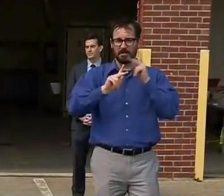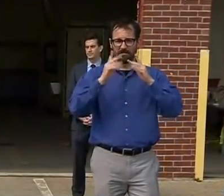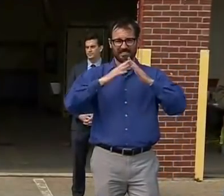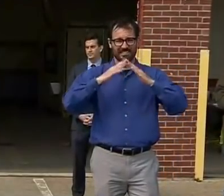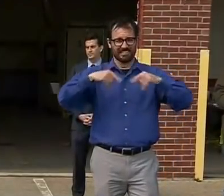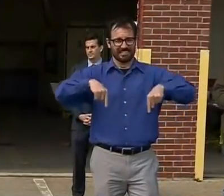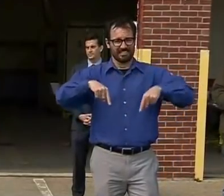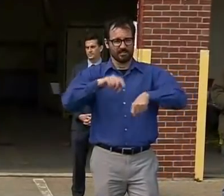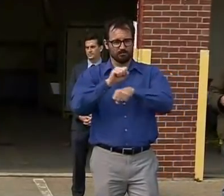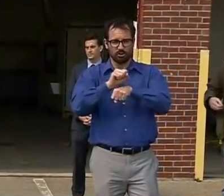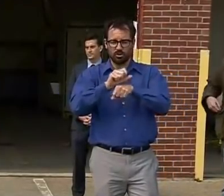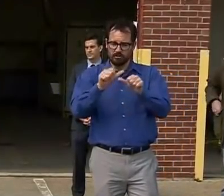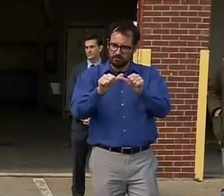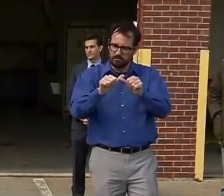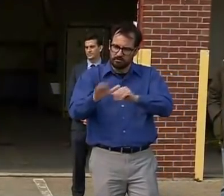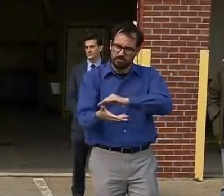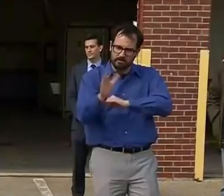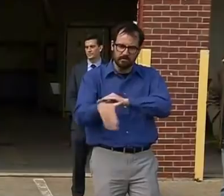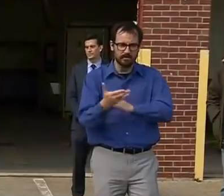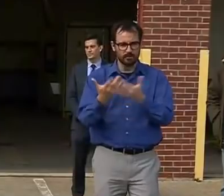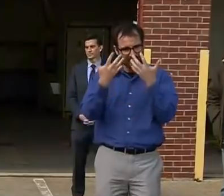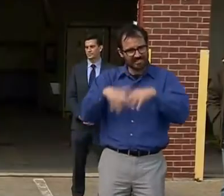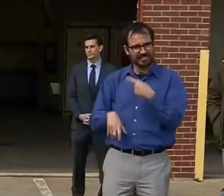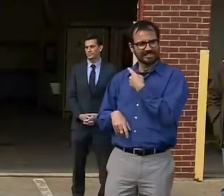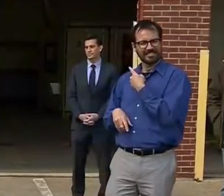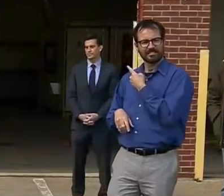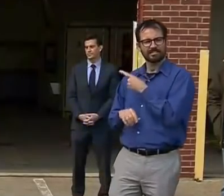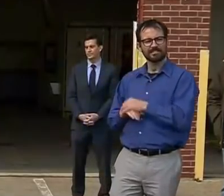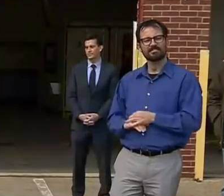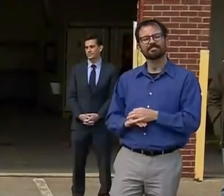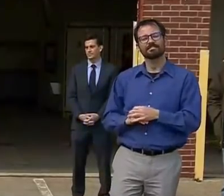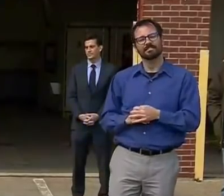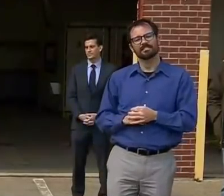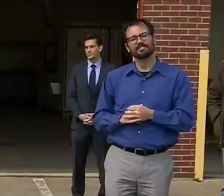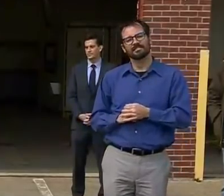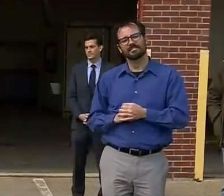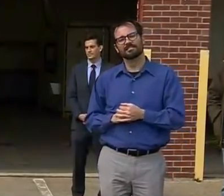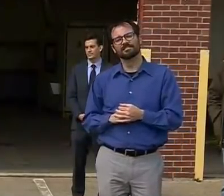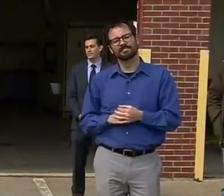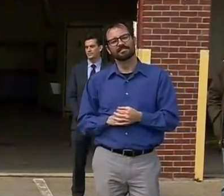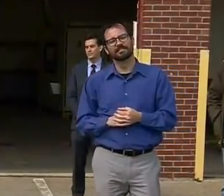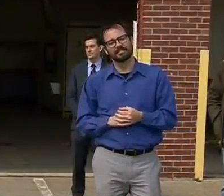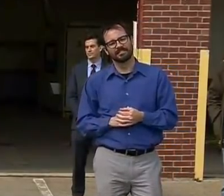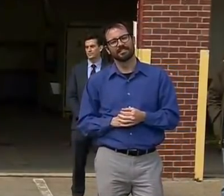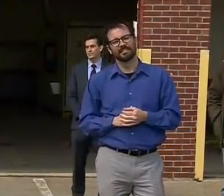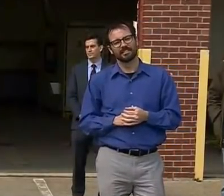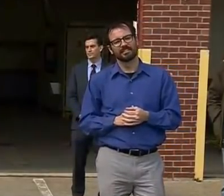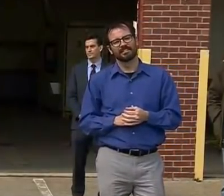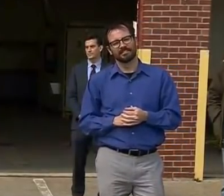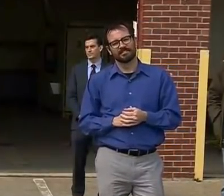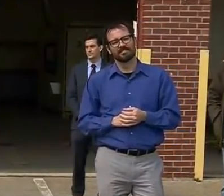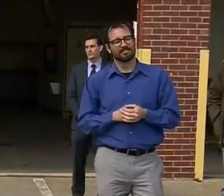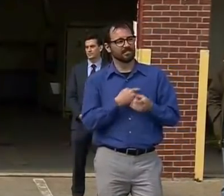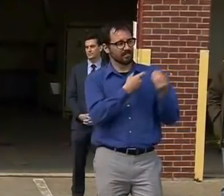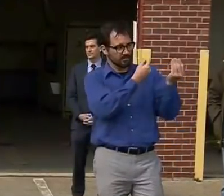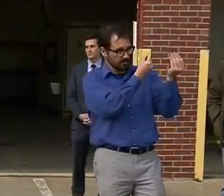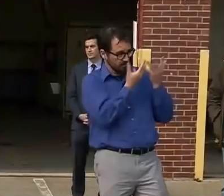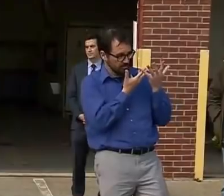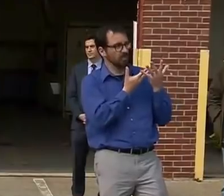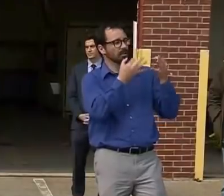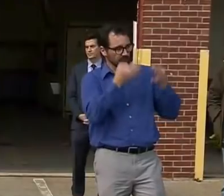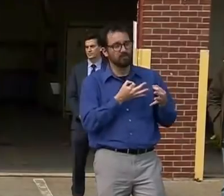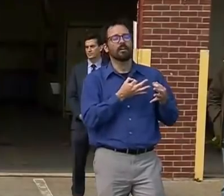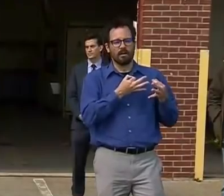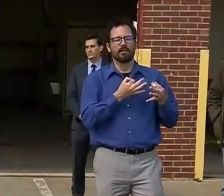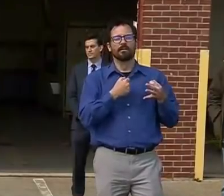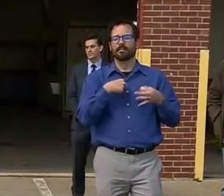ago, my team immediately went to work. We utilized our powers, we gained control of the site, and we went through the approval process so we can